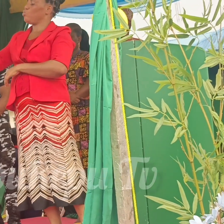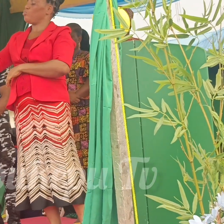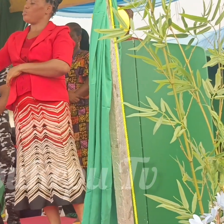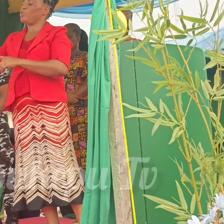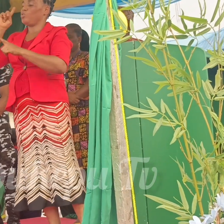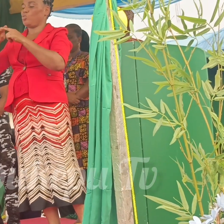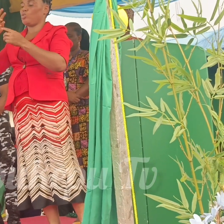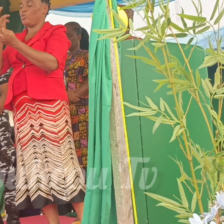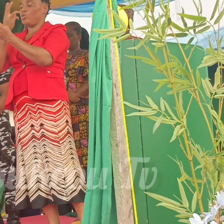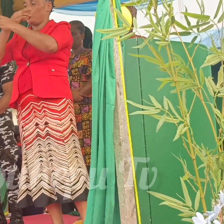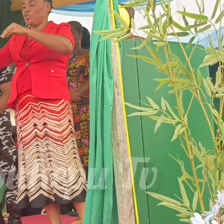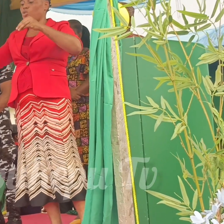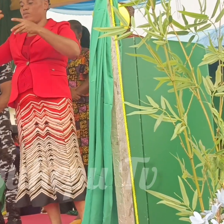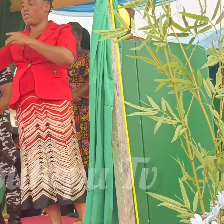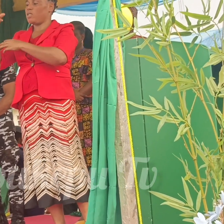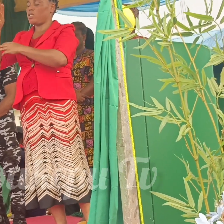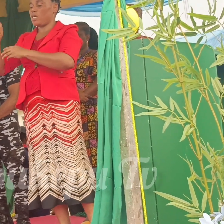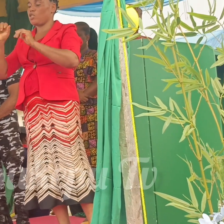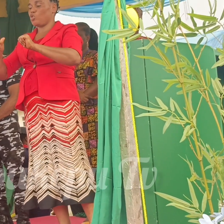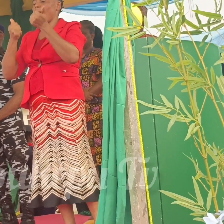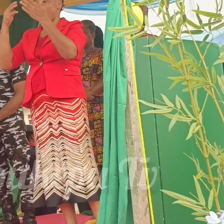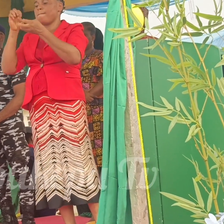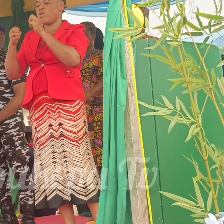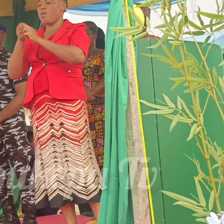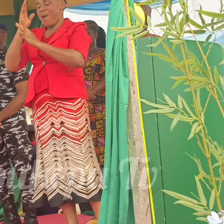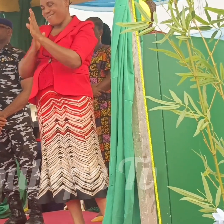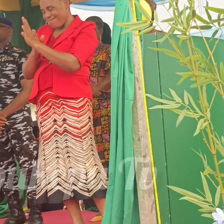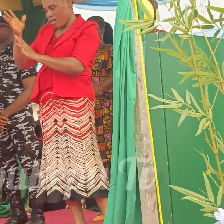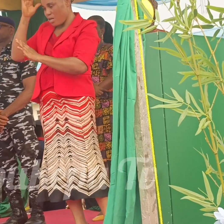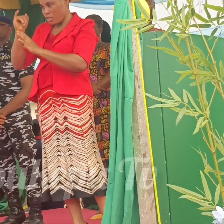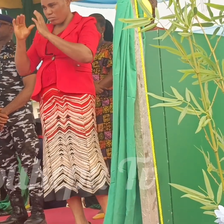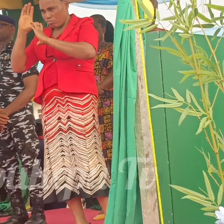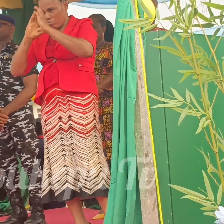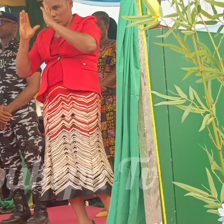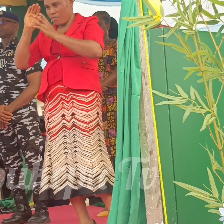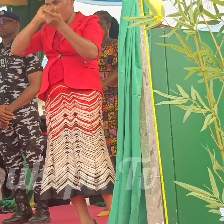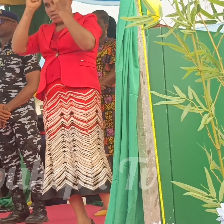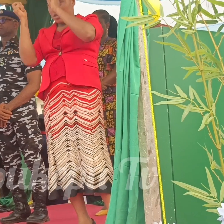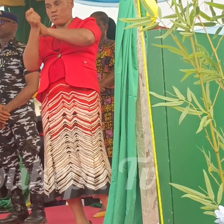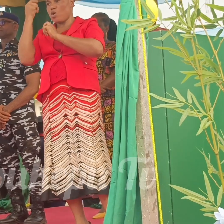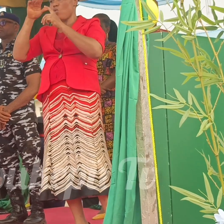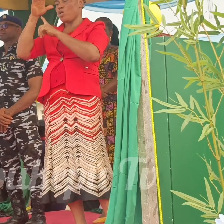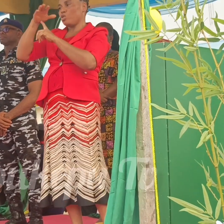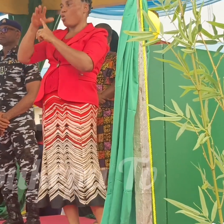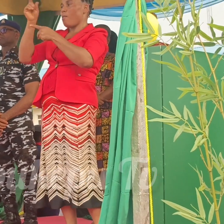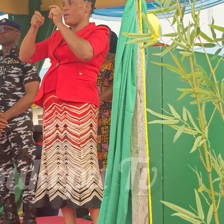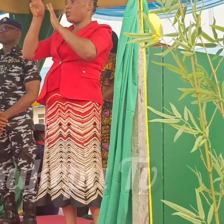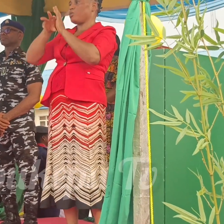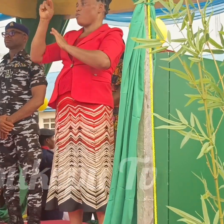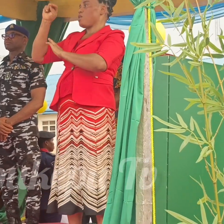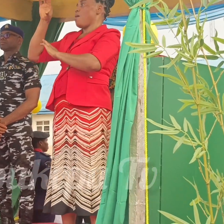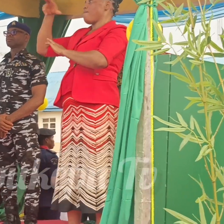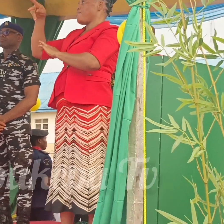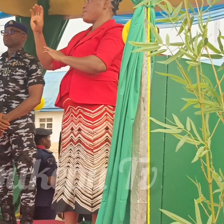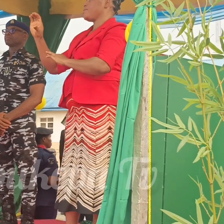to resolve the gas supply problem by directly interfacing with top management of NNPC.